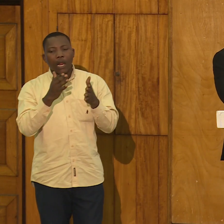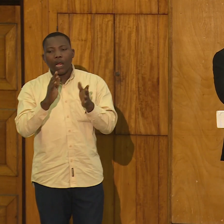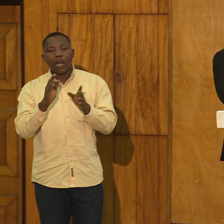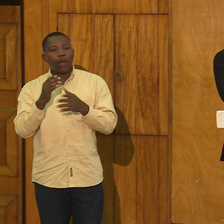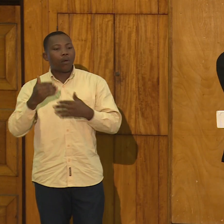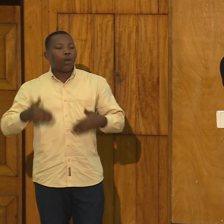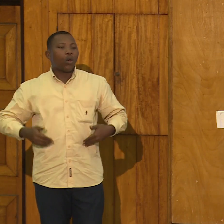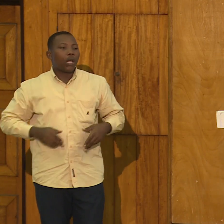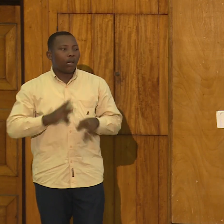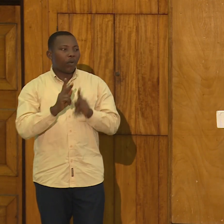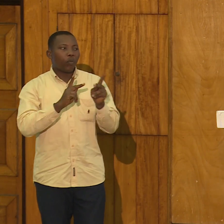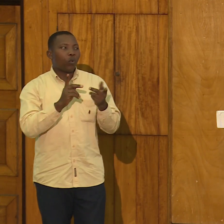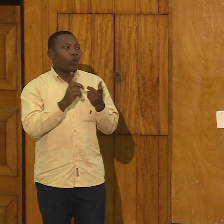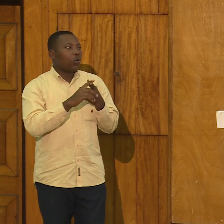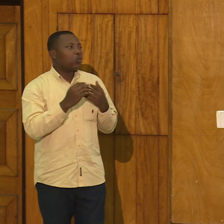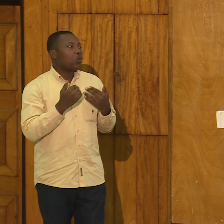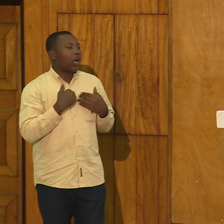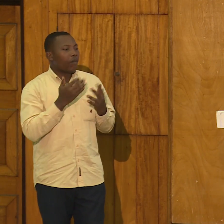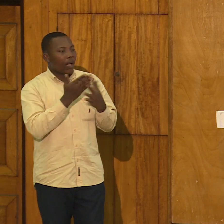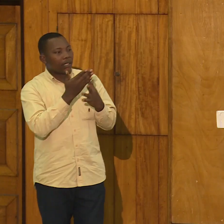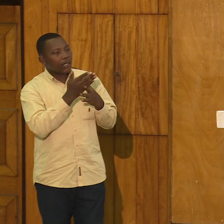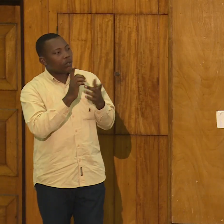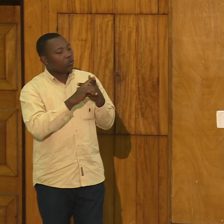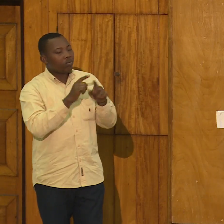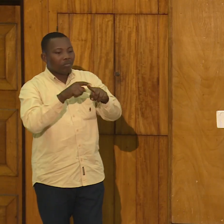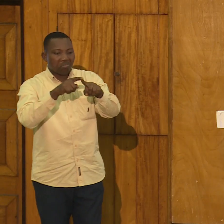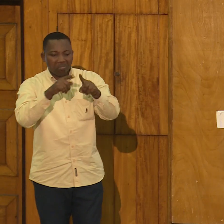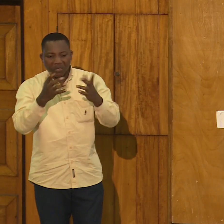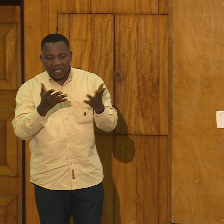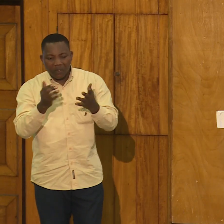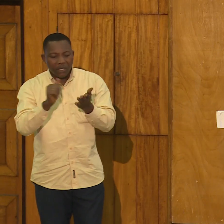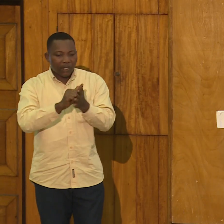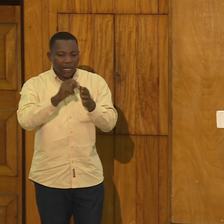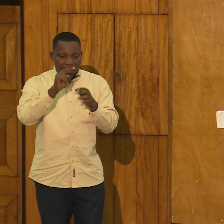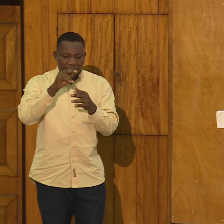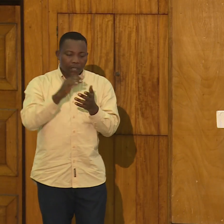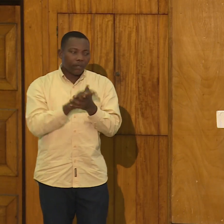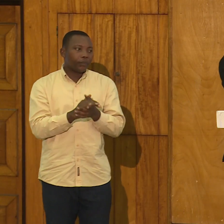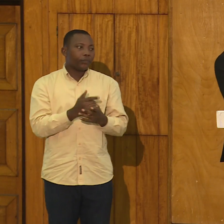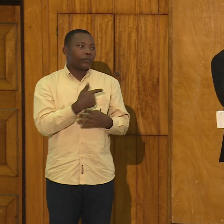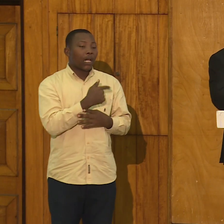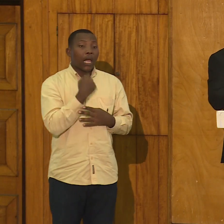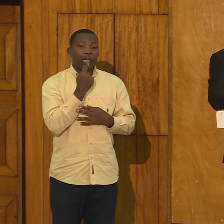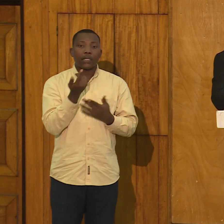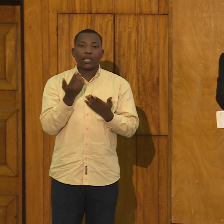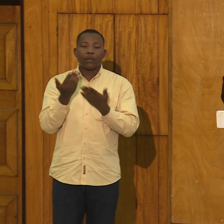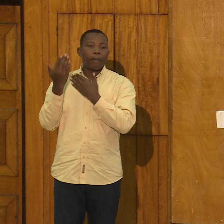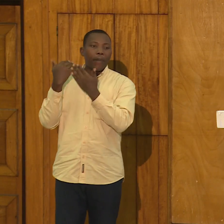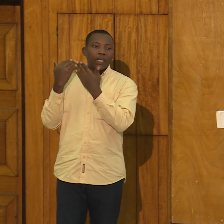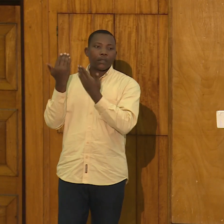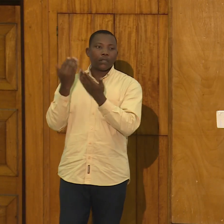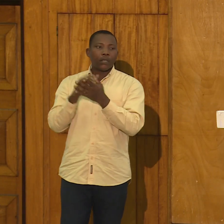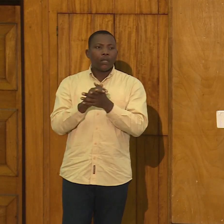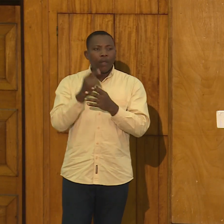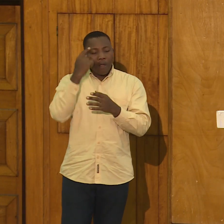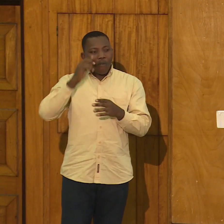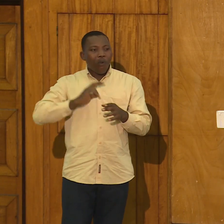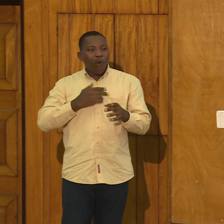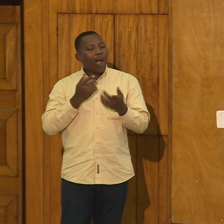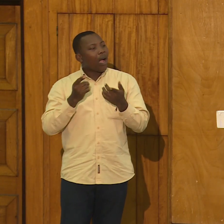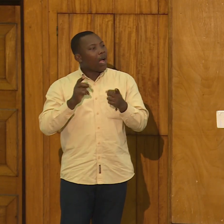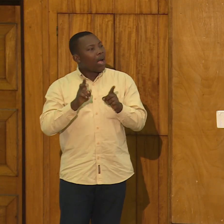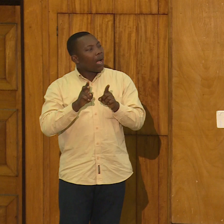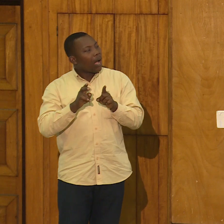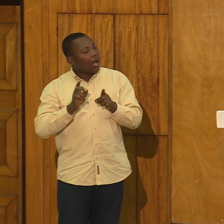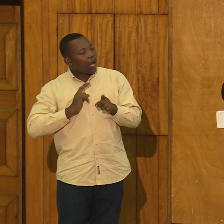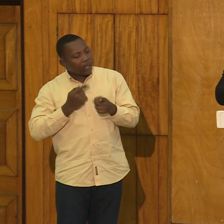able to access the different services that they need. And like I mentioned earlier on, it is for us critical to